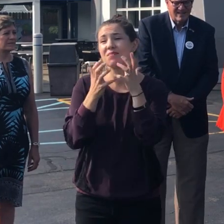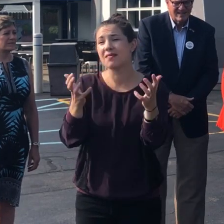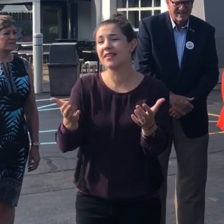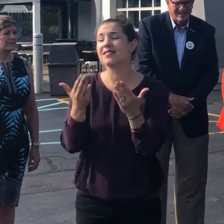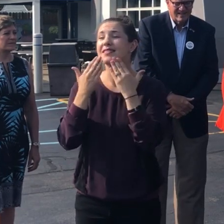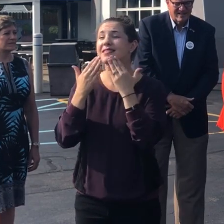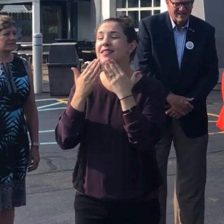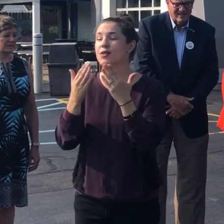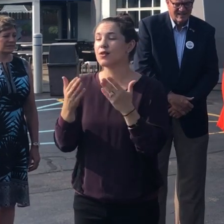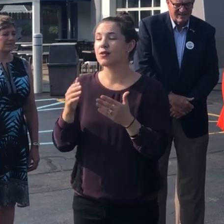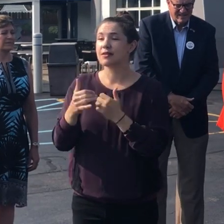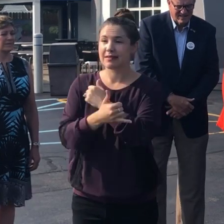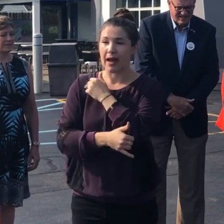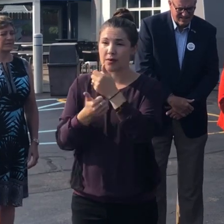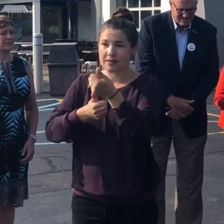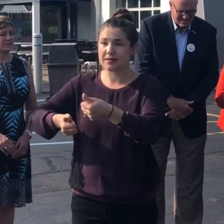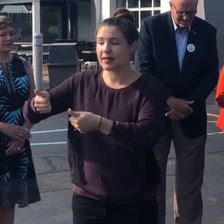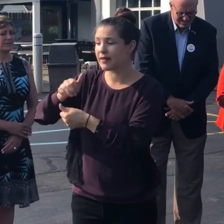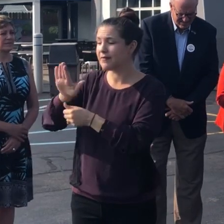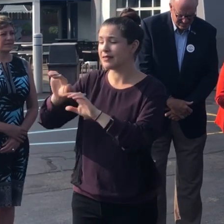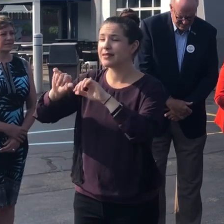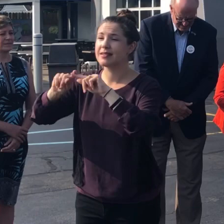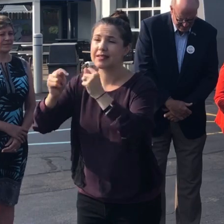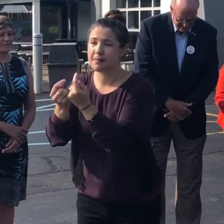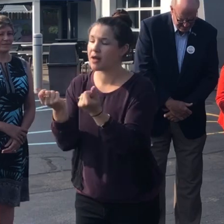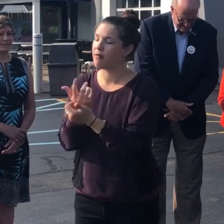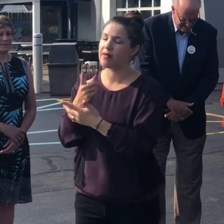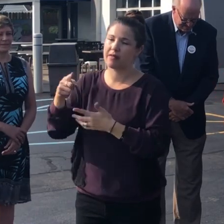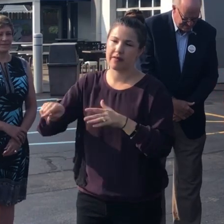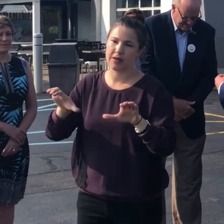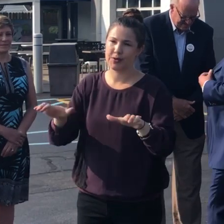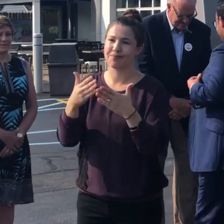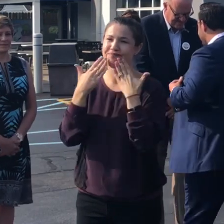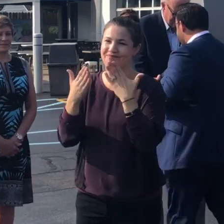the county executive and his wonderful team for everything that they do.